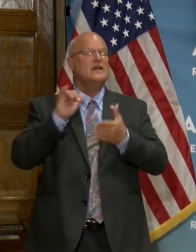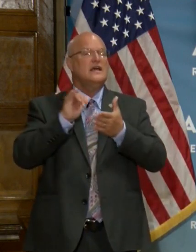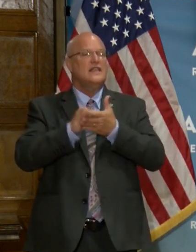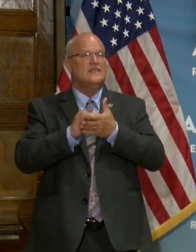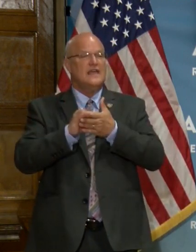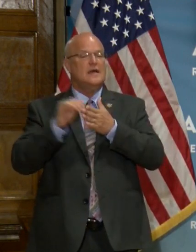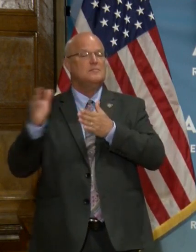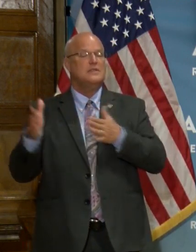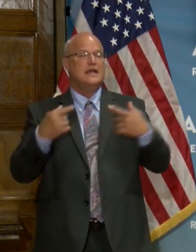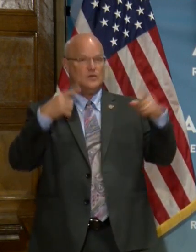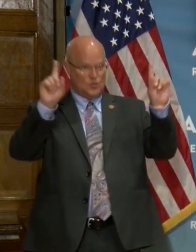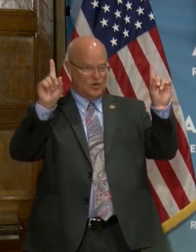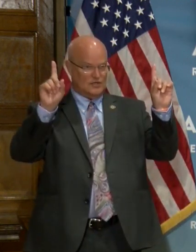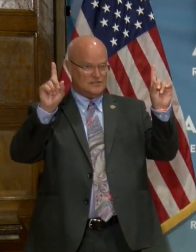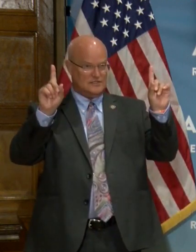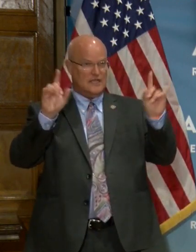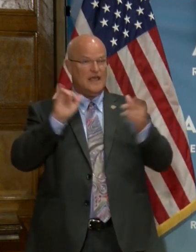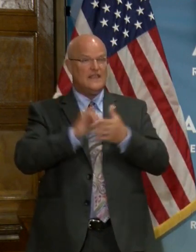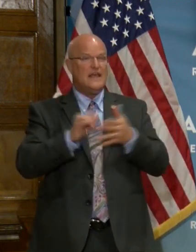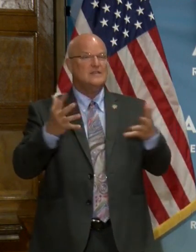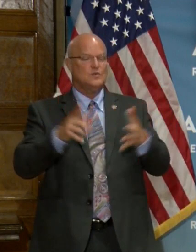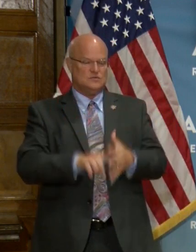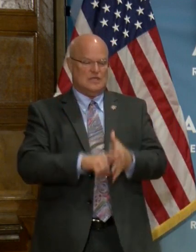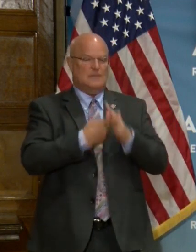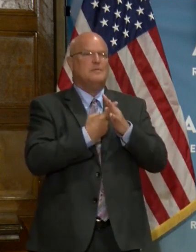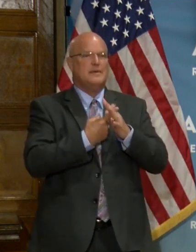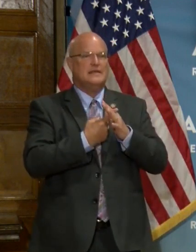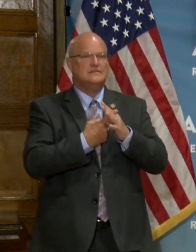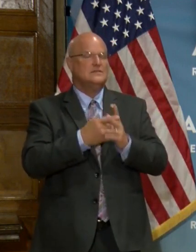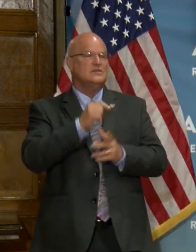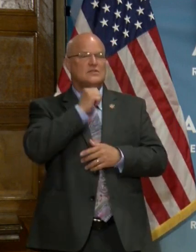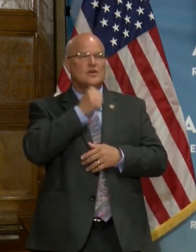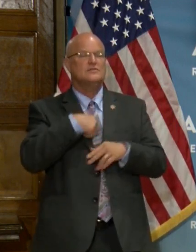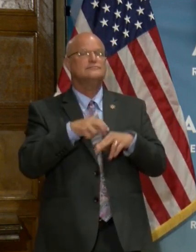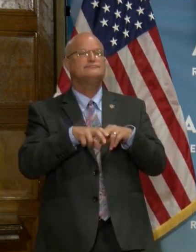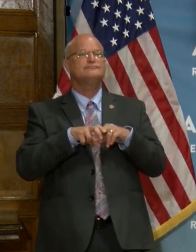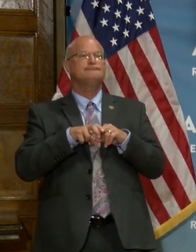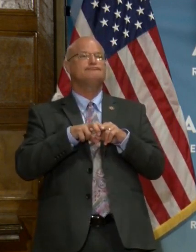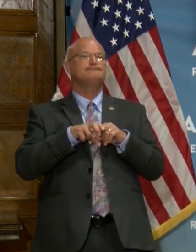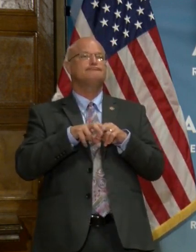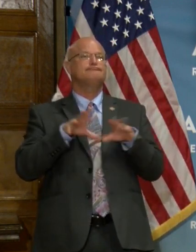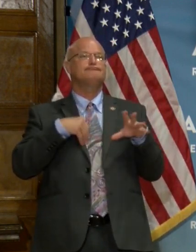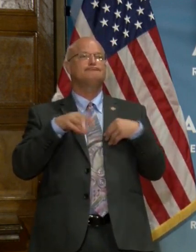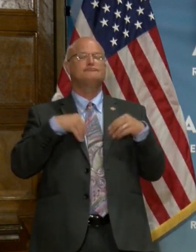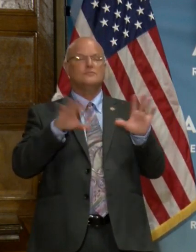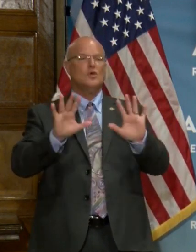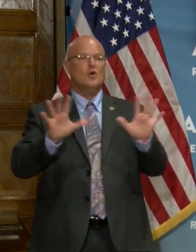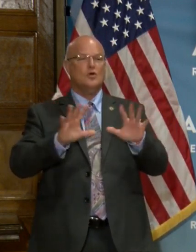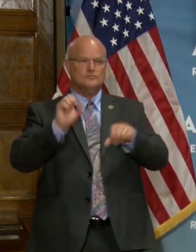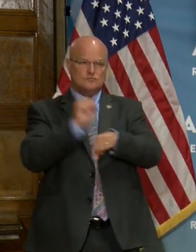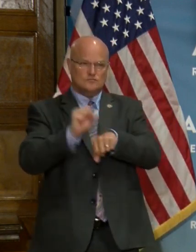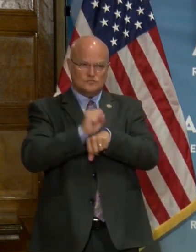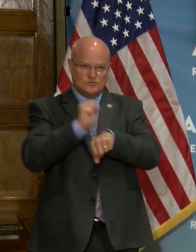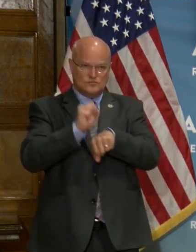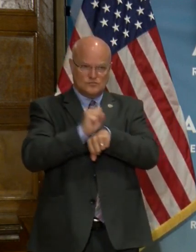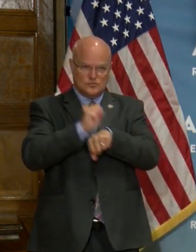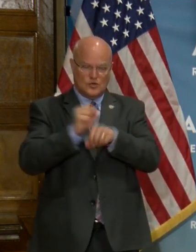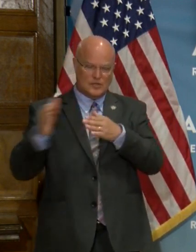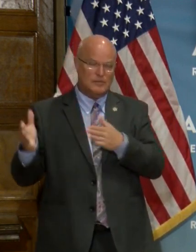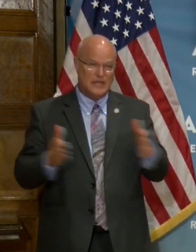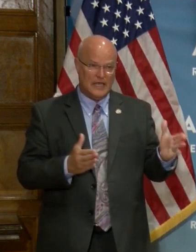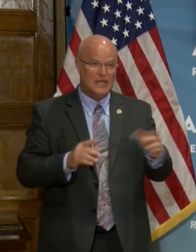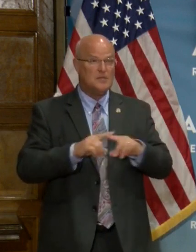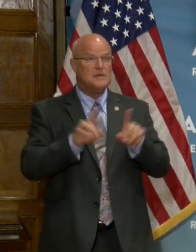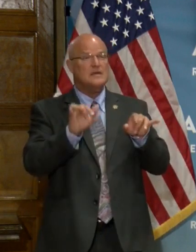strategy works. And so that's what you implement. So you don't just lay back and take it. You implement that strategy. But it's